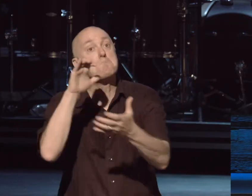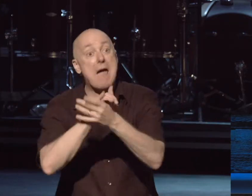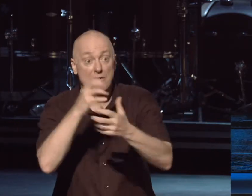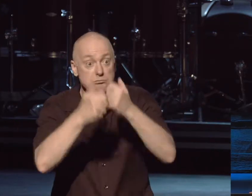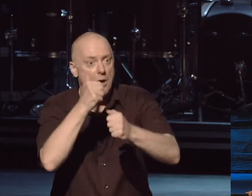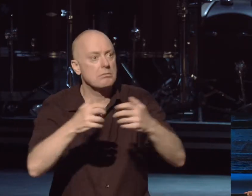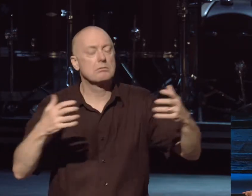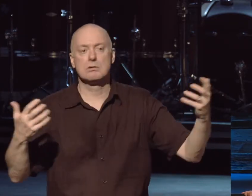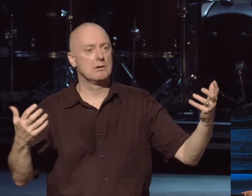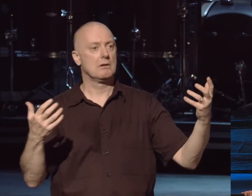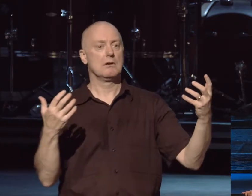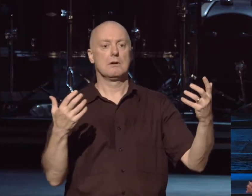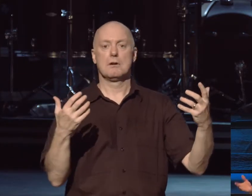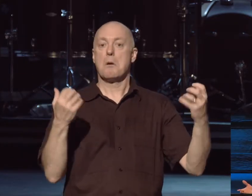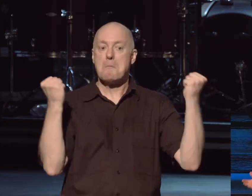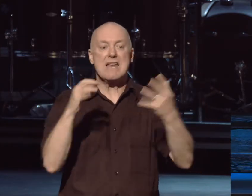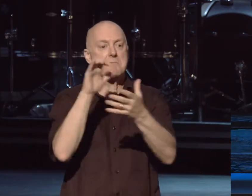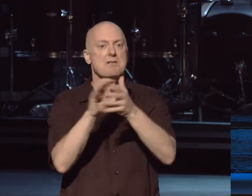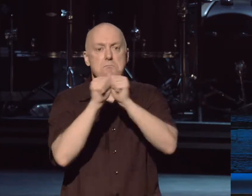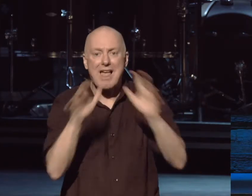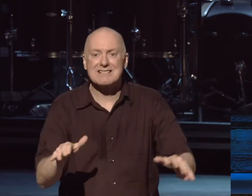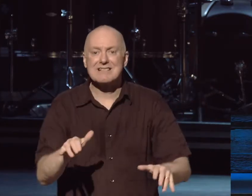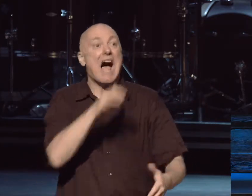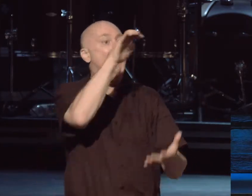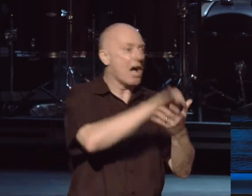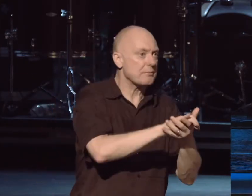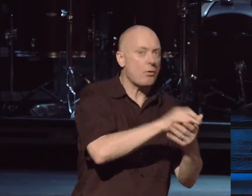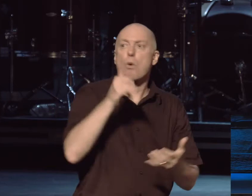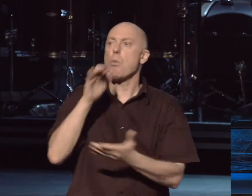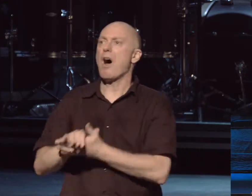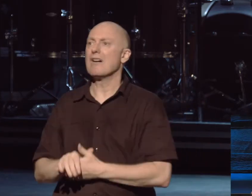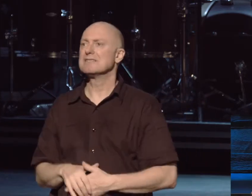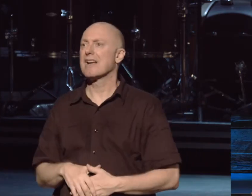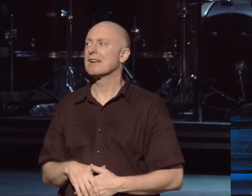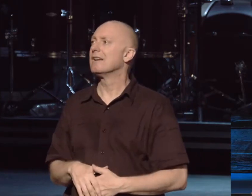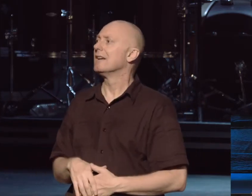be blessed if the husband or the wife would own their sin.